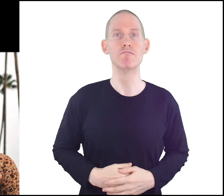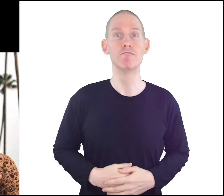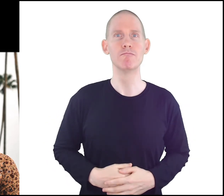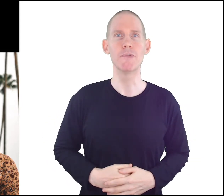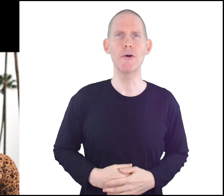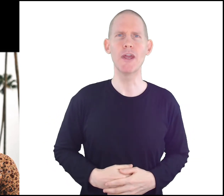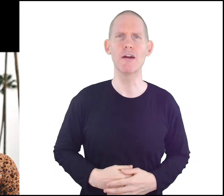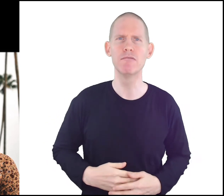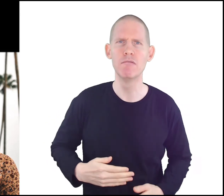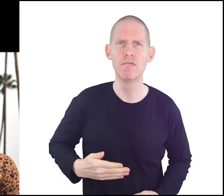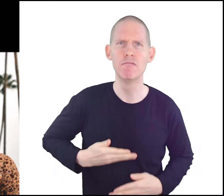now we have,